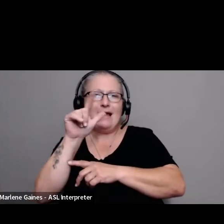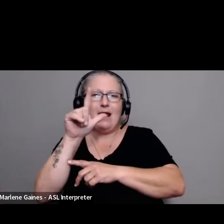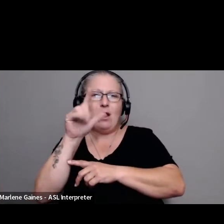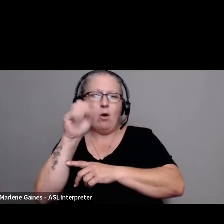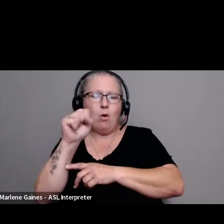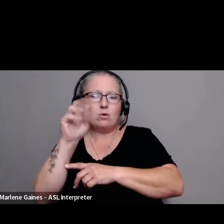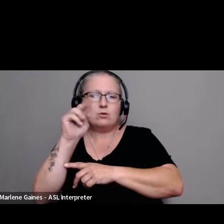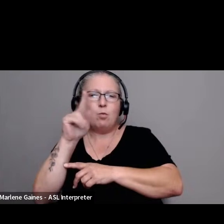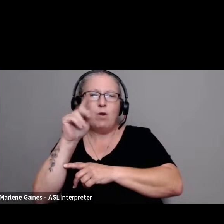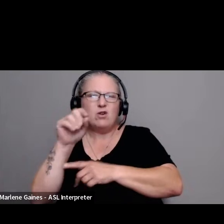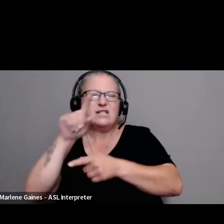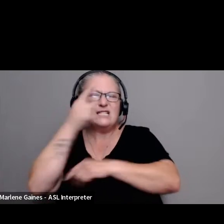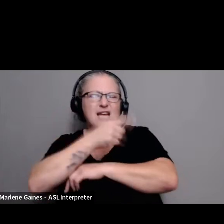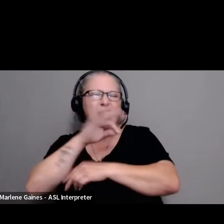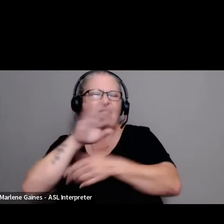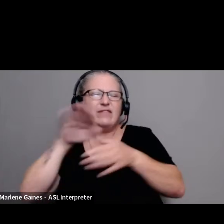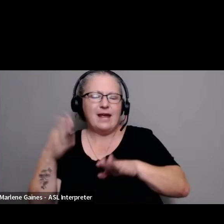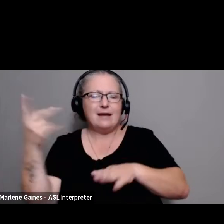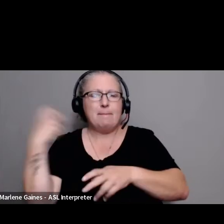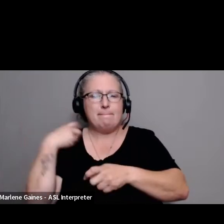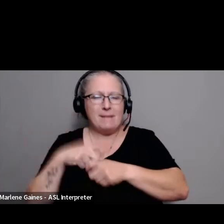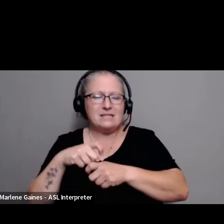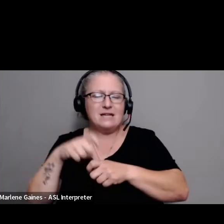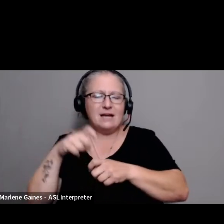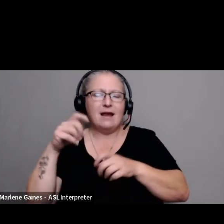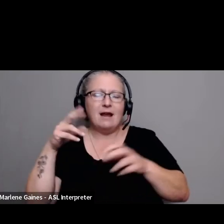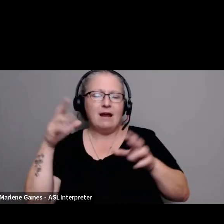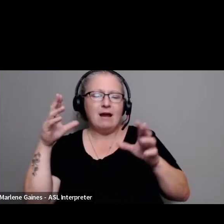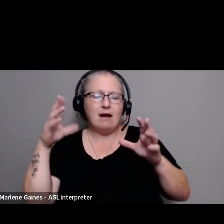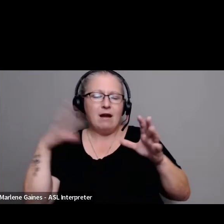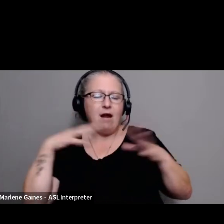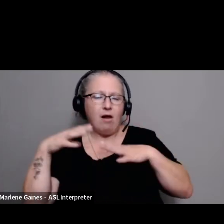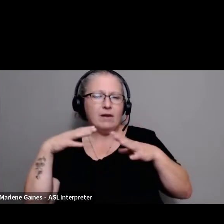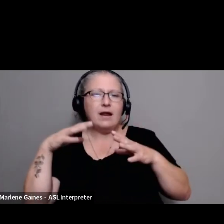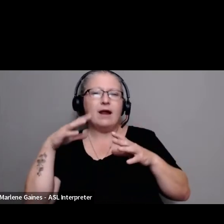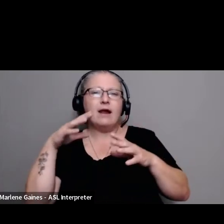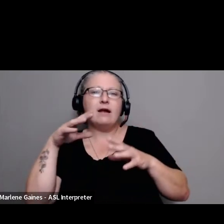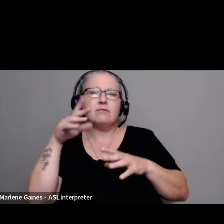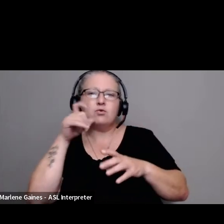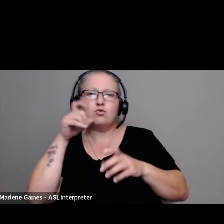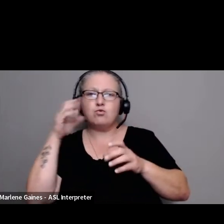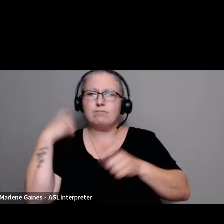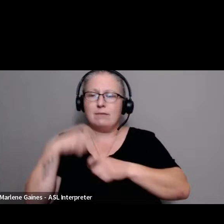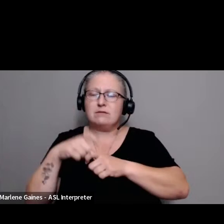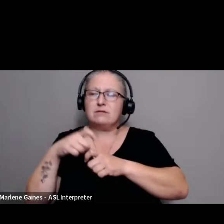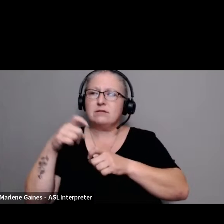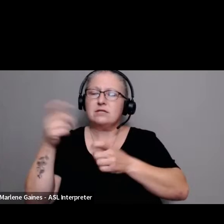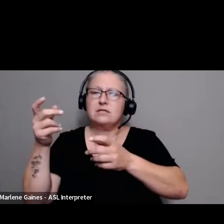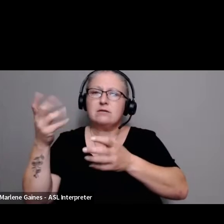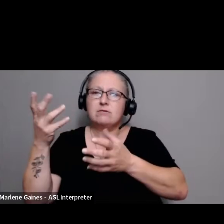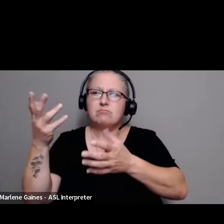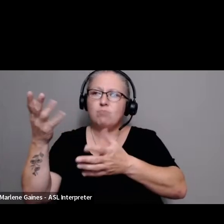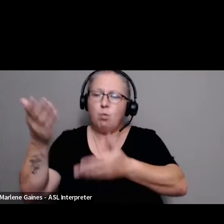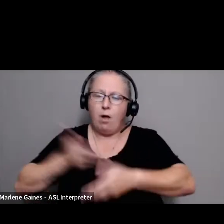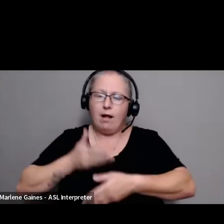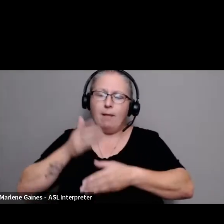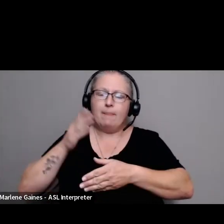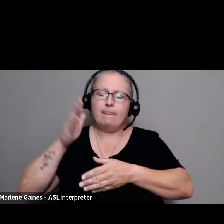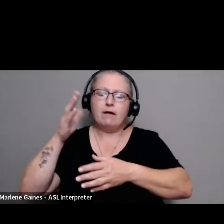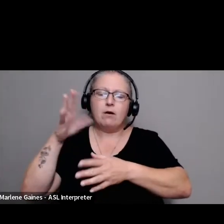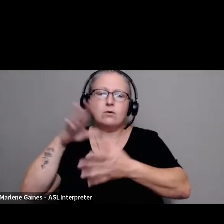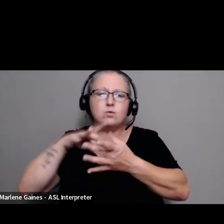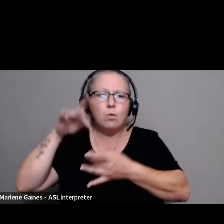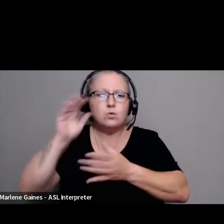It's a Mexican holiday where families welcome back the souls of their deceased relatives for a brief reunion that includes